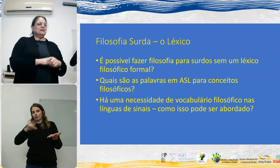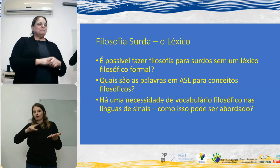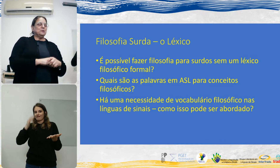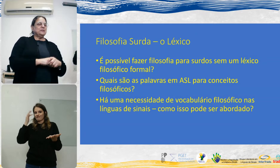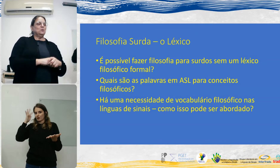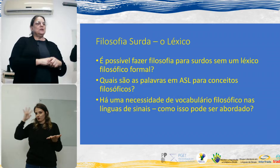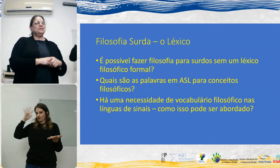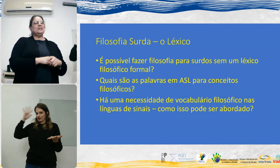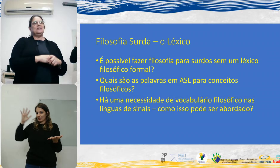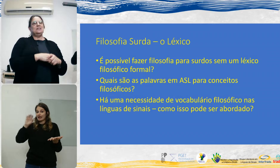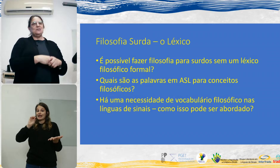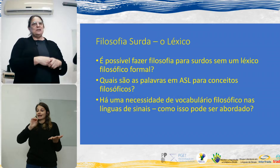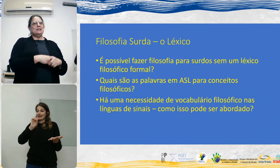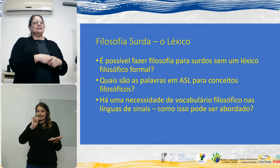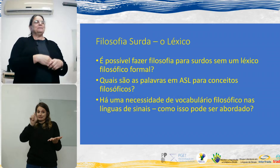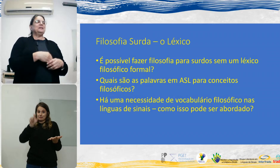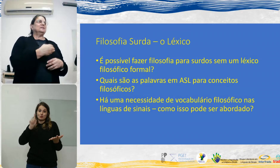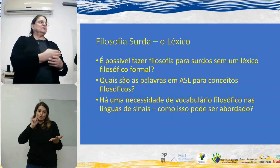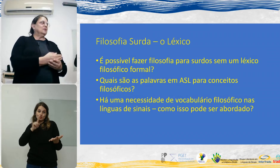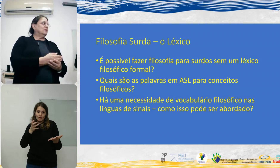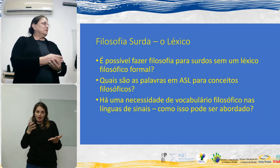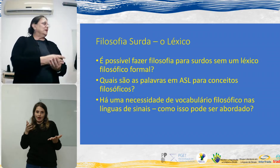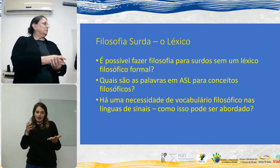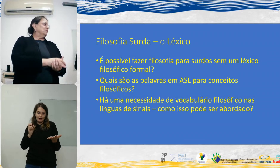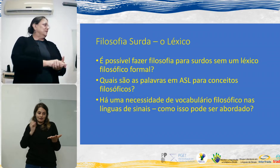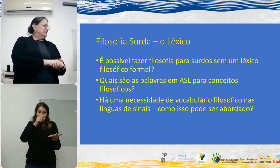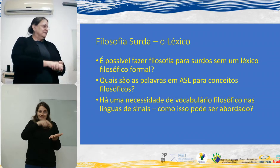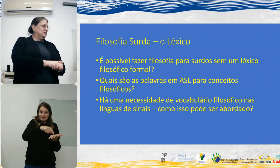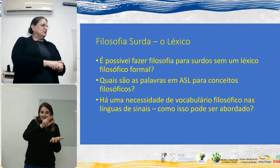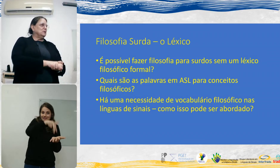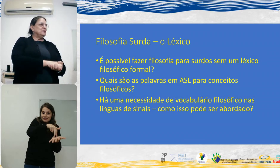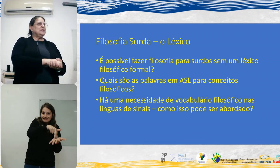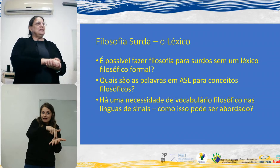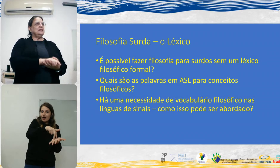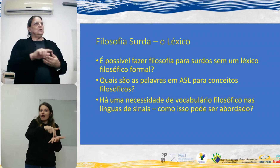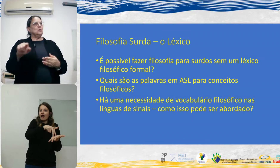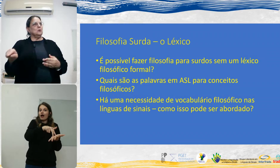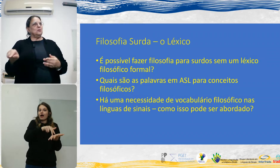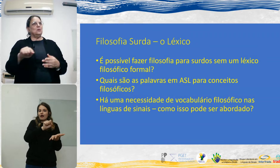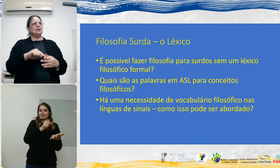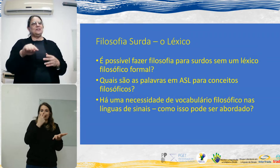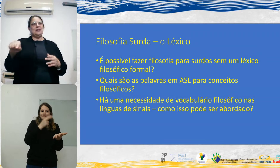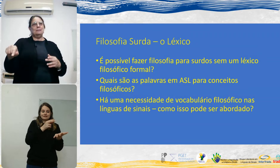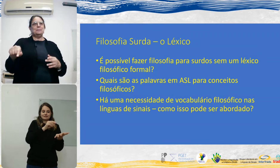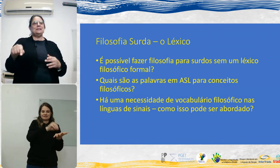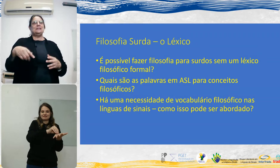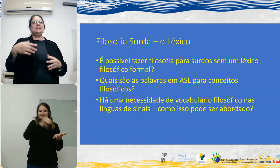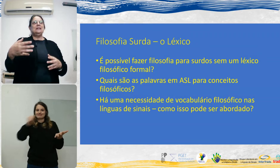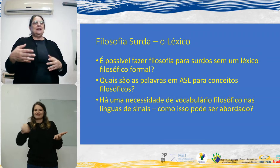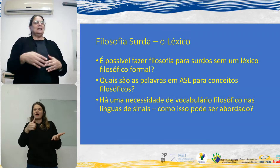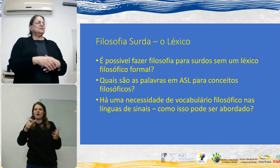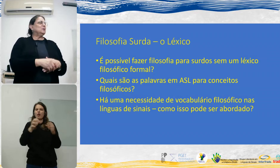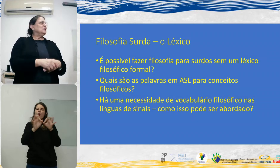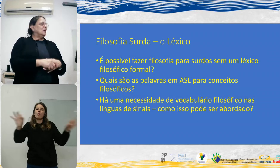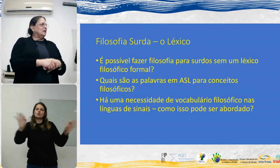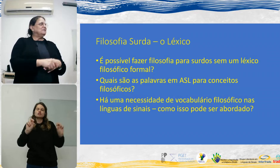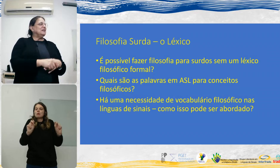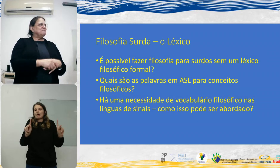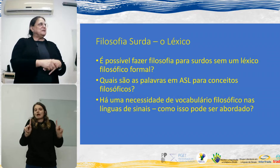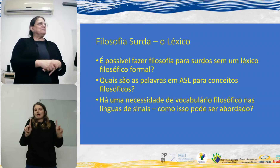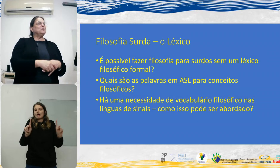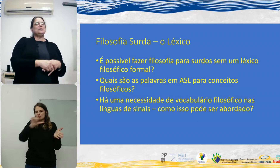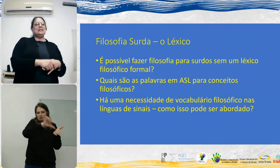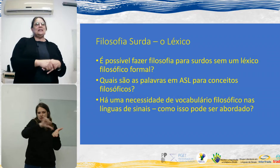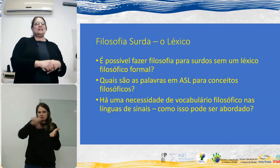the deaf person wants to get a degree in something that's not offered at the deaf university, they go across the campus. And so a lot of